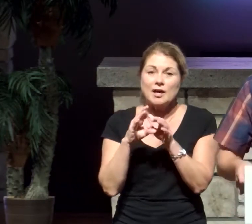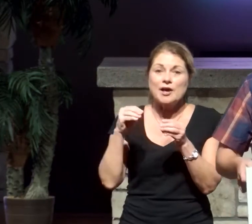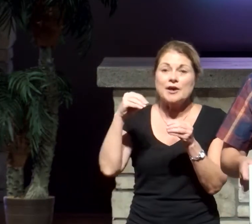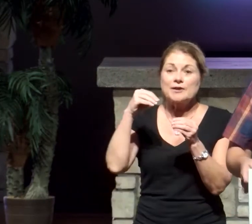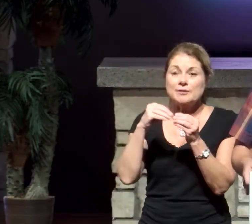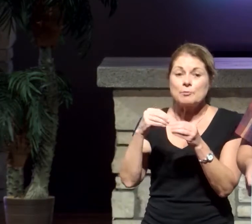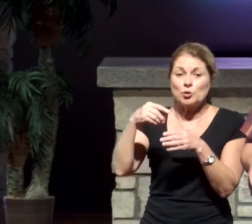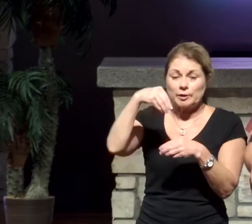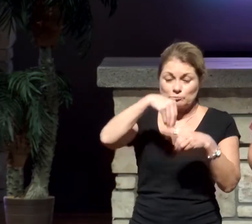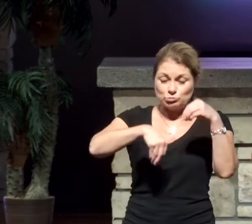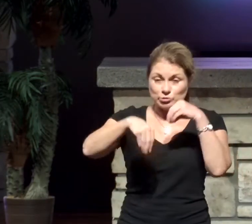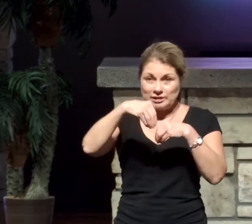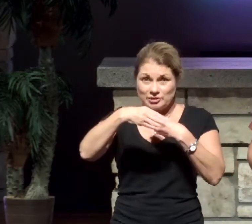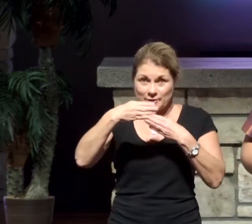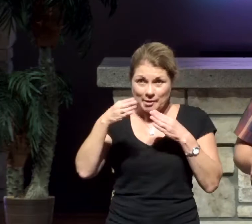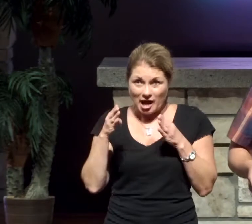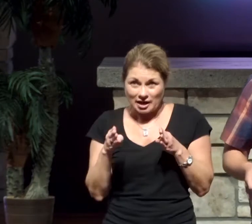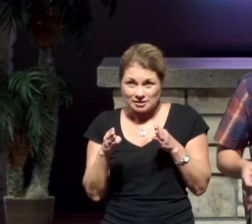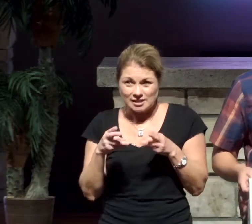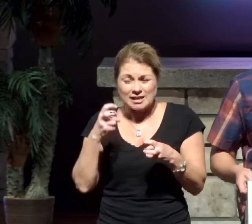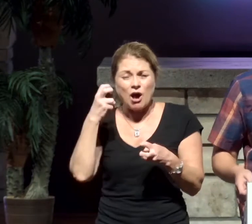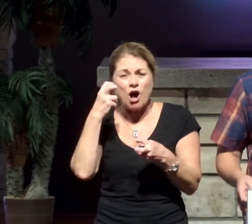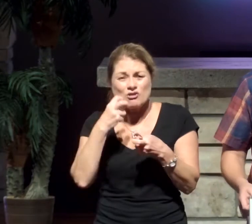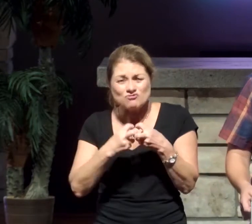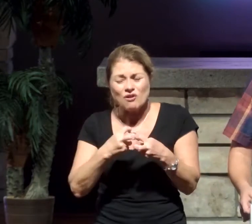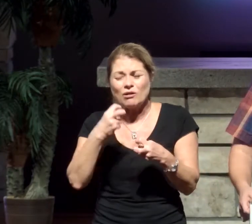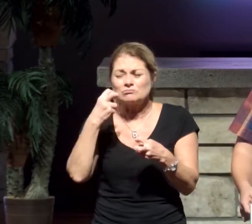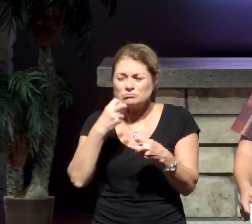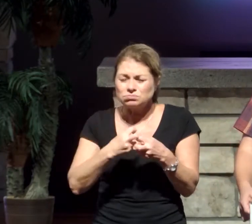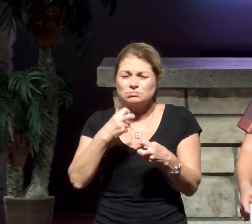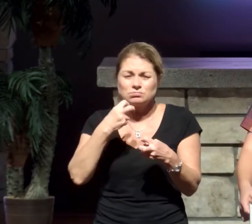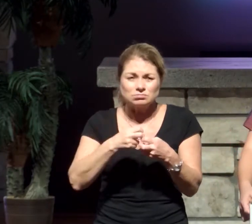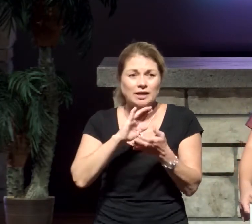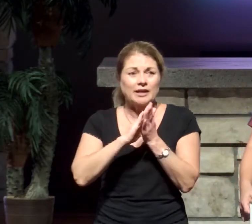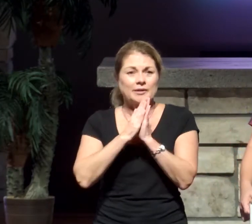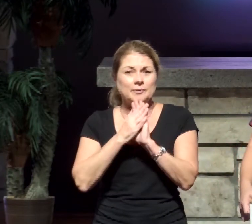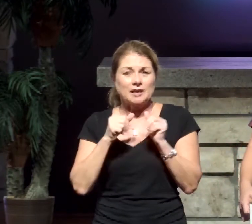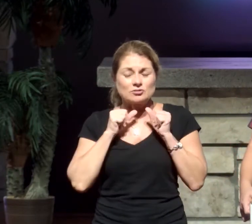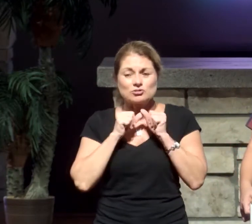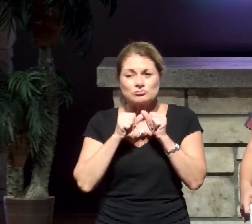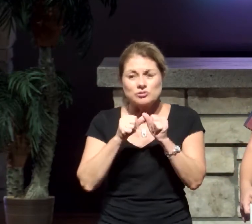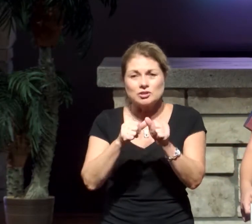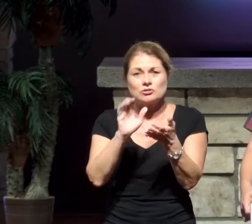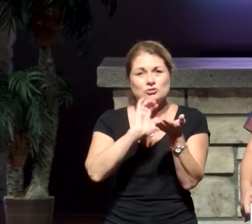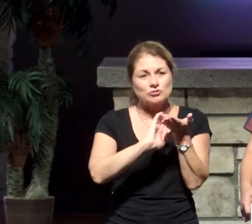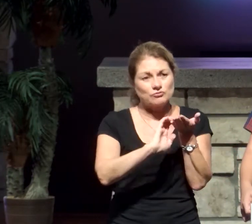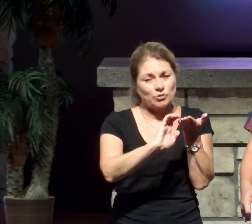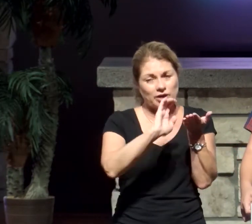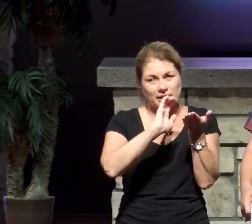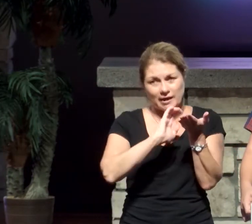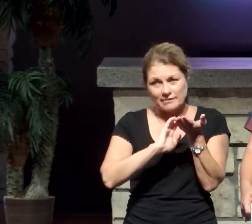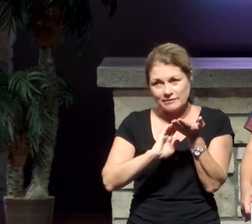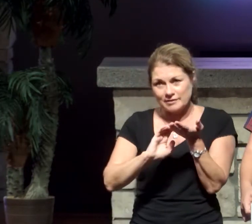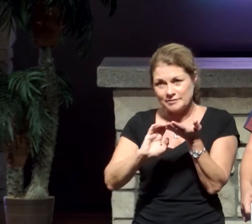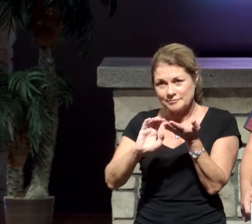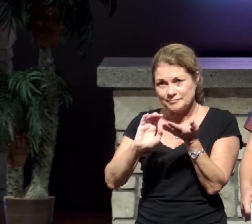these boxes, the harder and harder it becomes to continue to forgive.